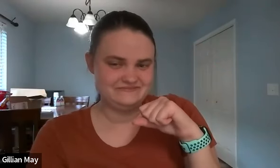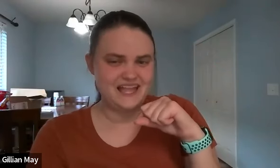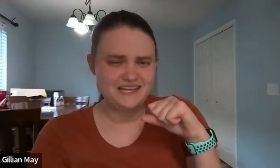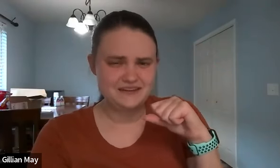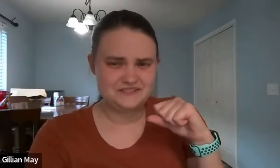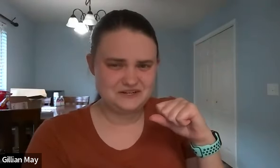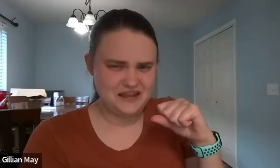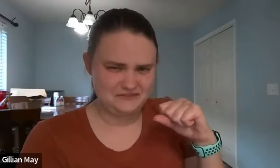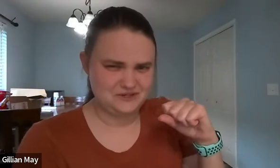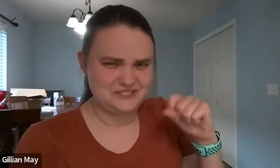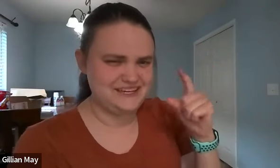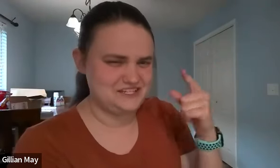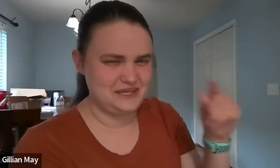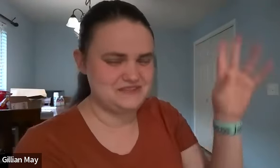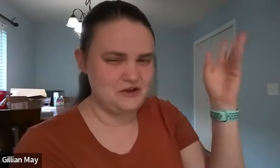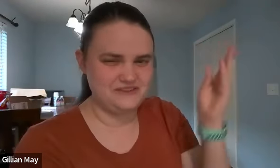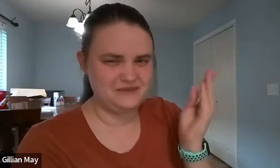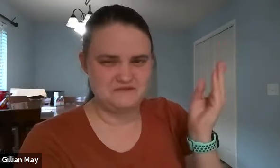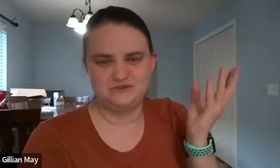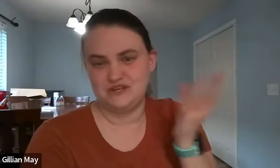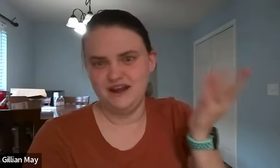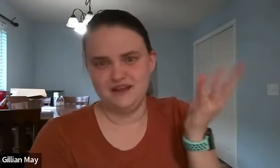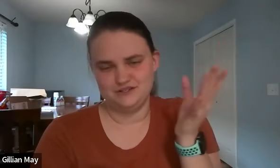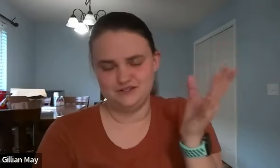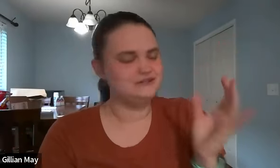I had to have dessert afterwards. You can't just keep saying all these yummy foods and not have a dessert.